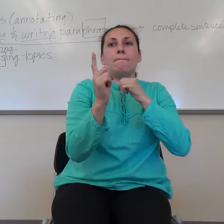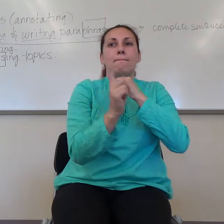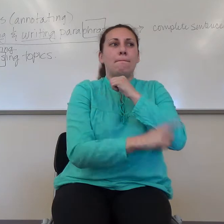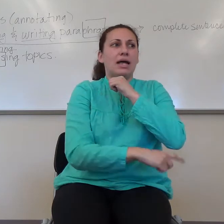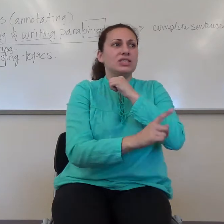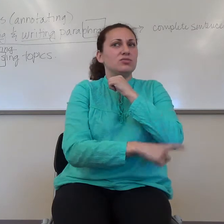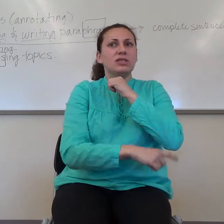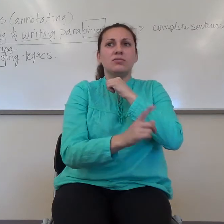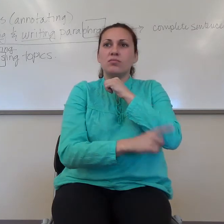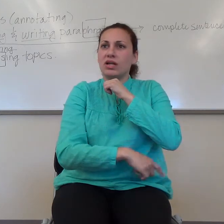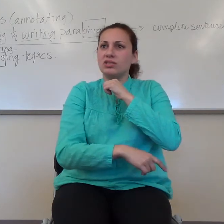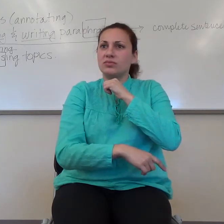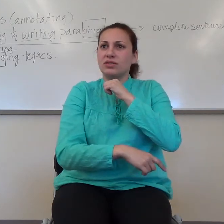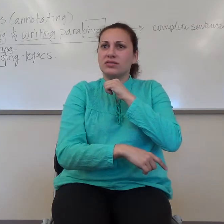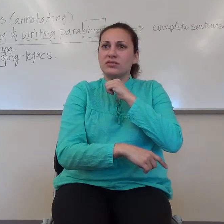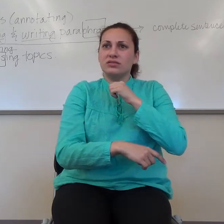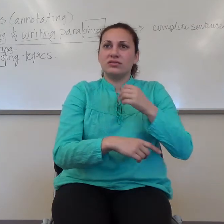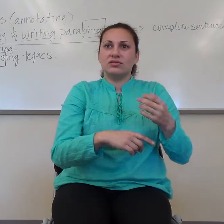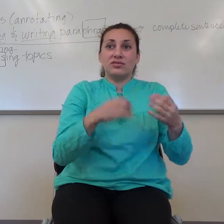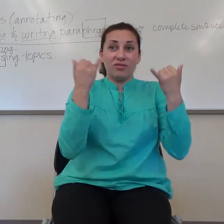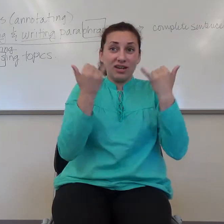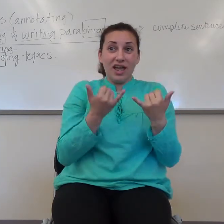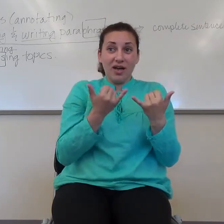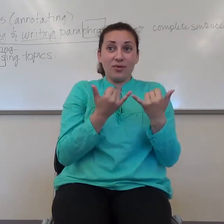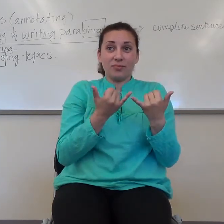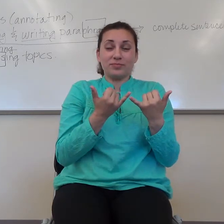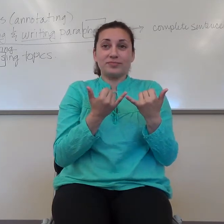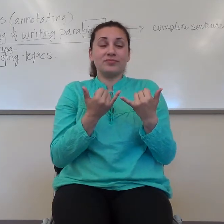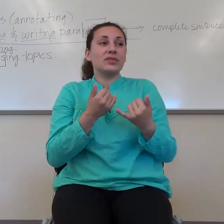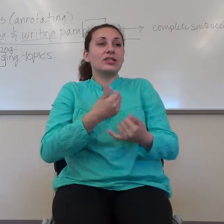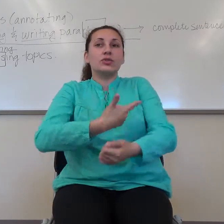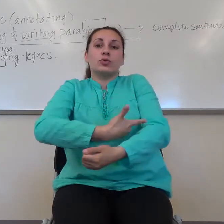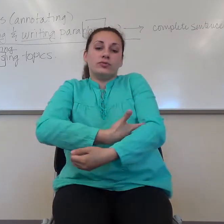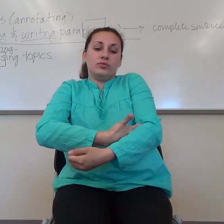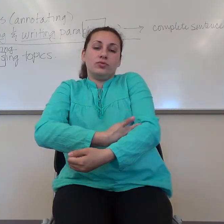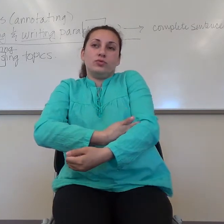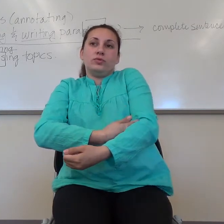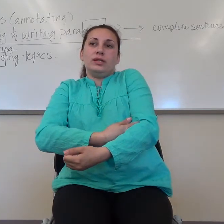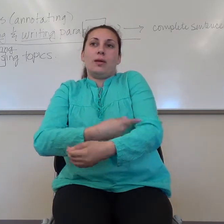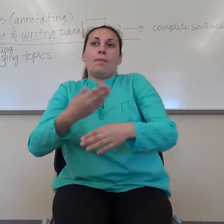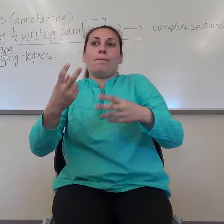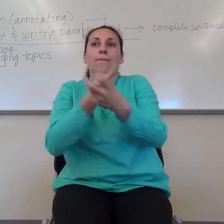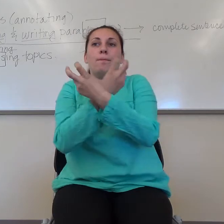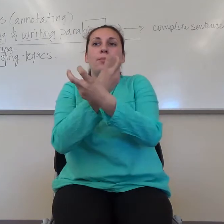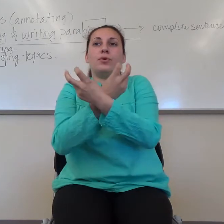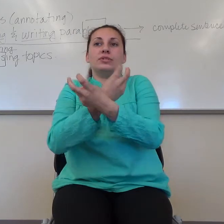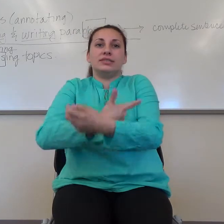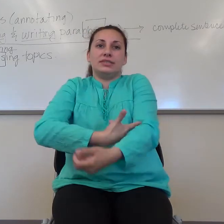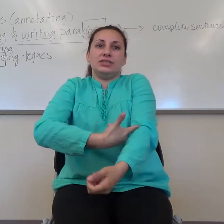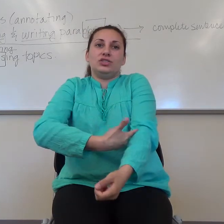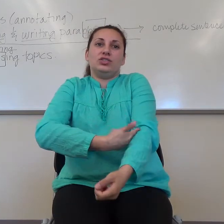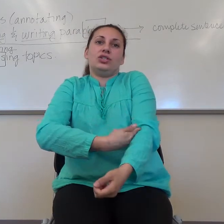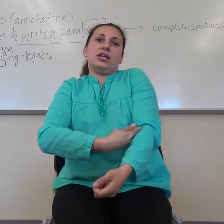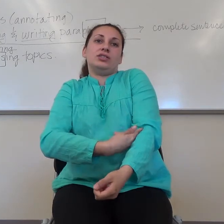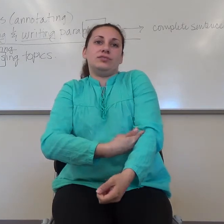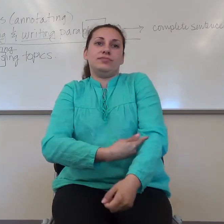now they do it more by lethal injection. So yeah, that's the thing. Our definition of